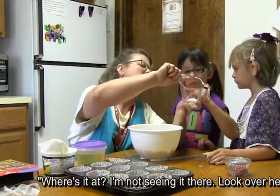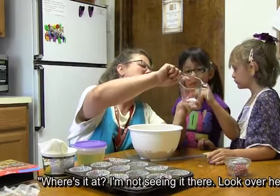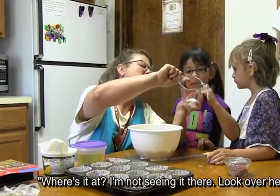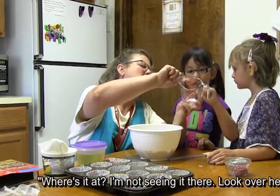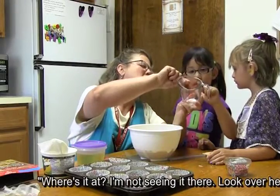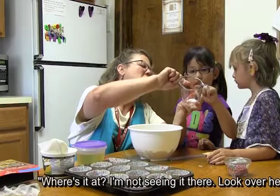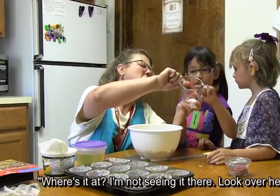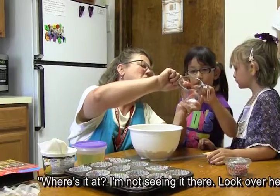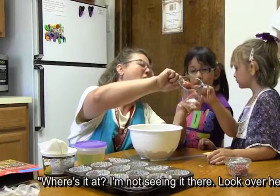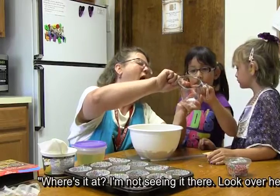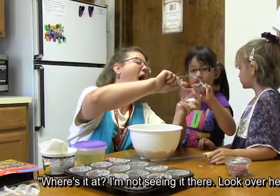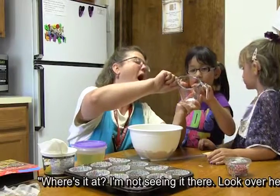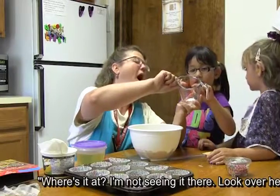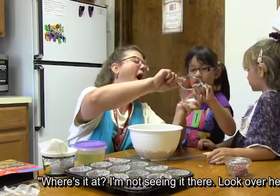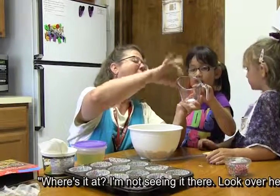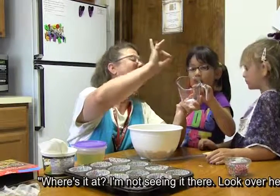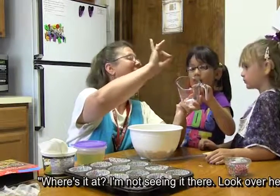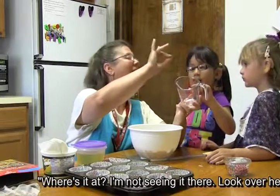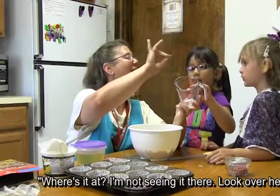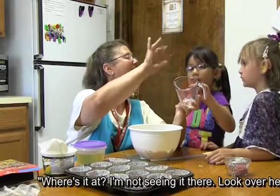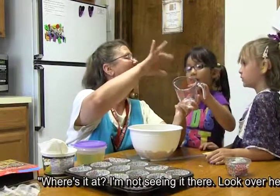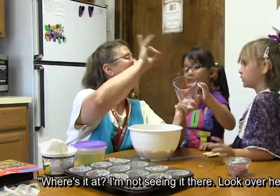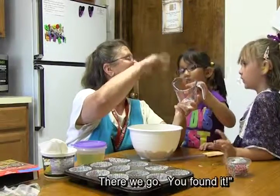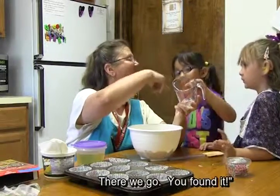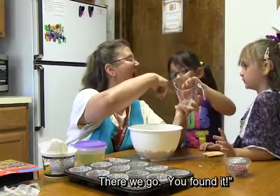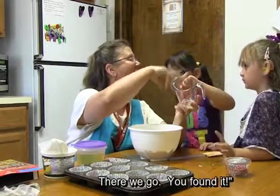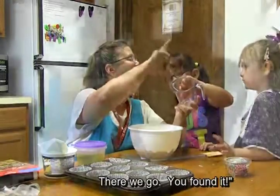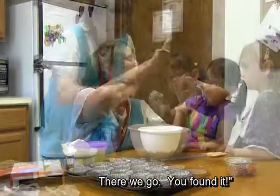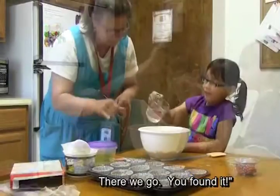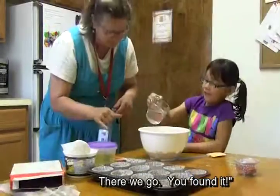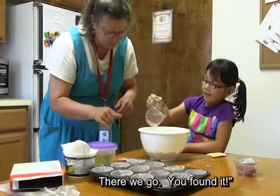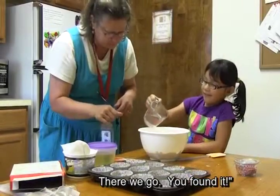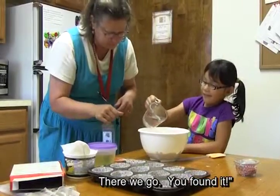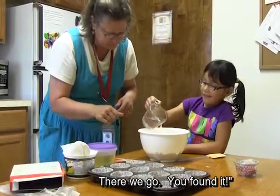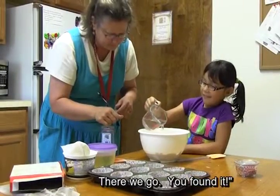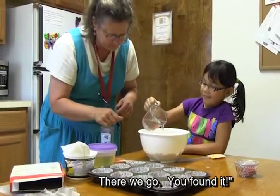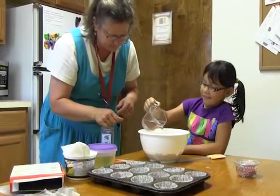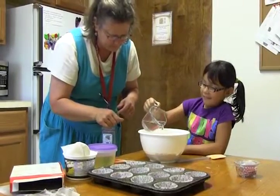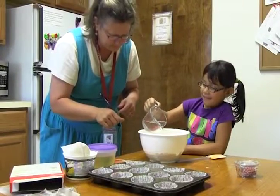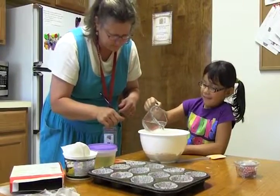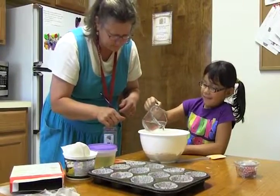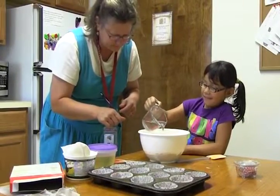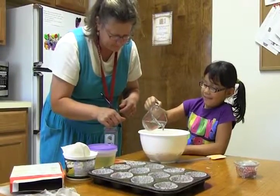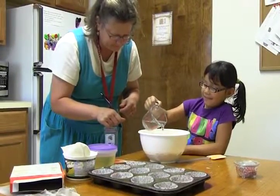I'm not seeing it there. Look over here. There we go. I found it.